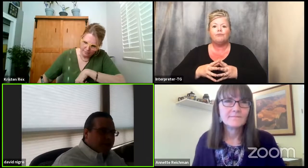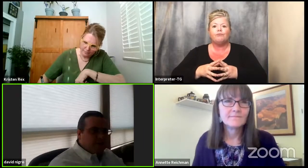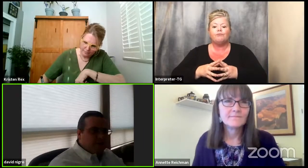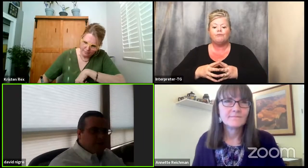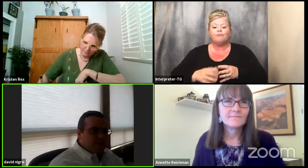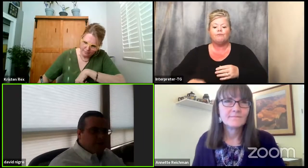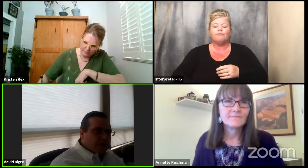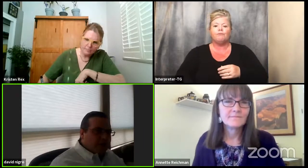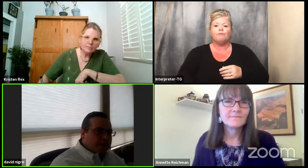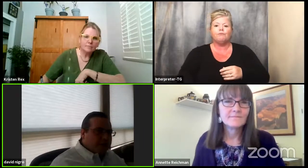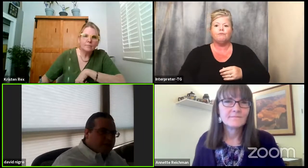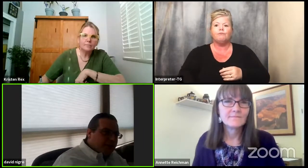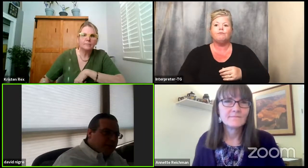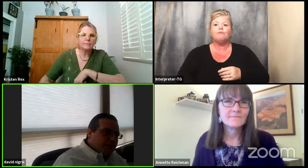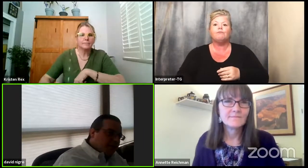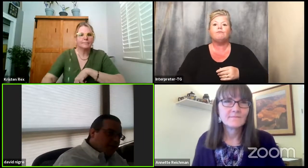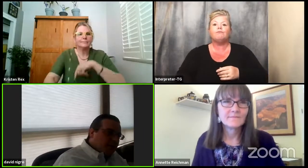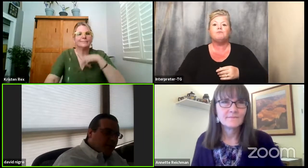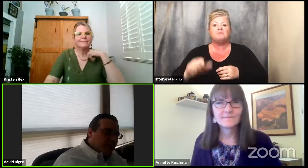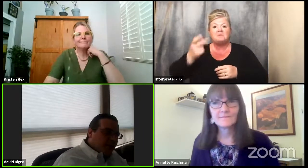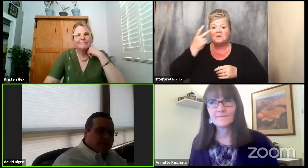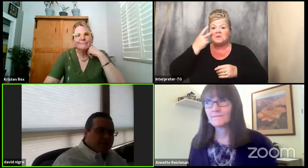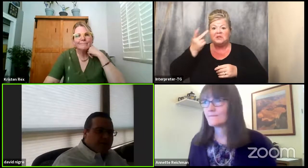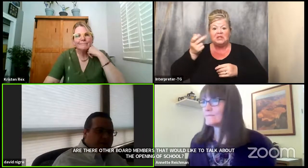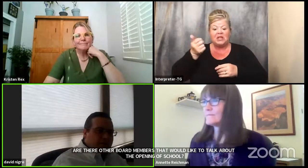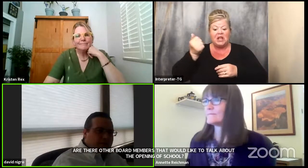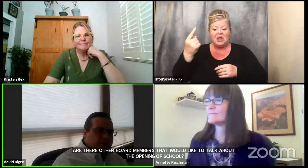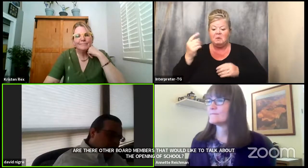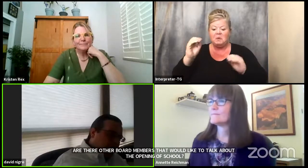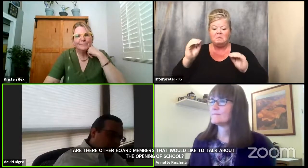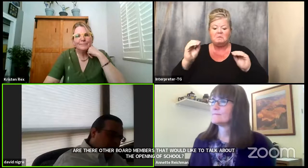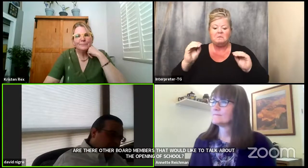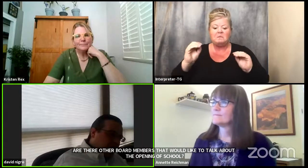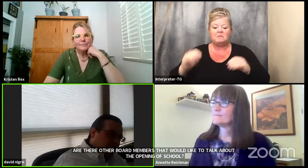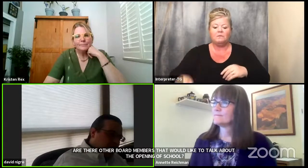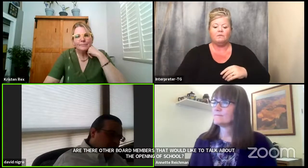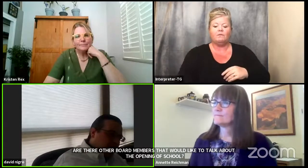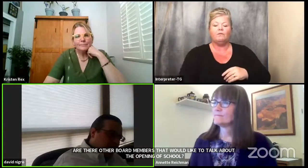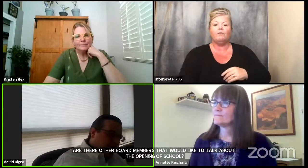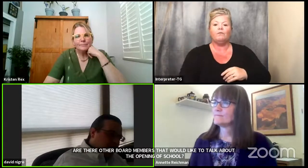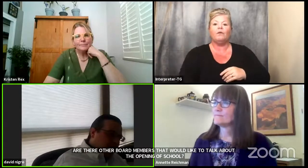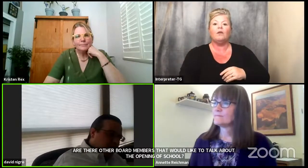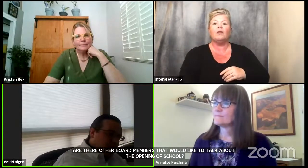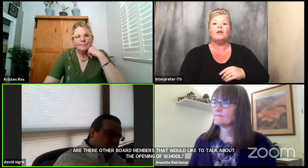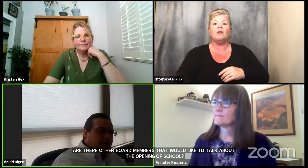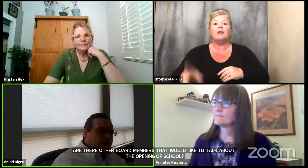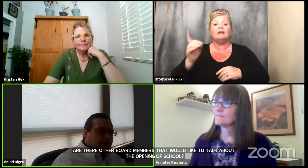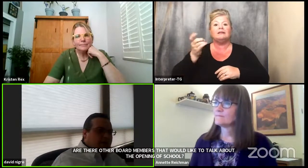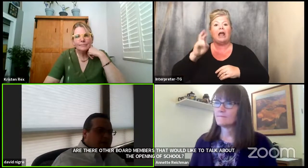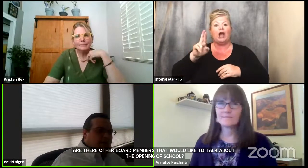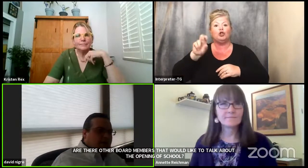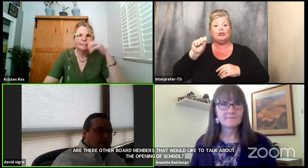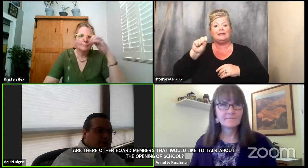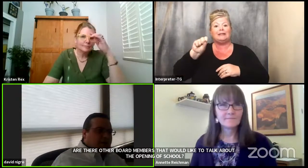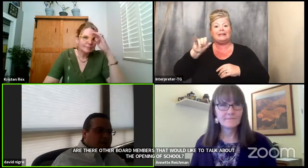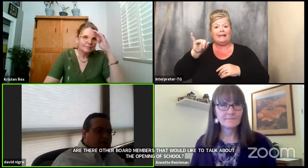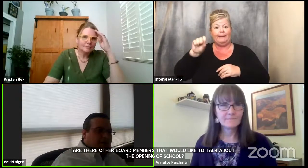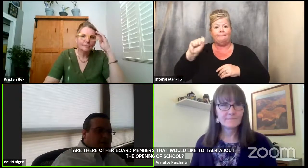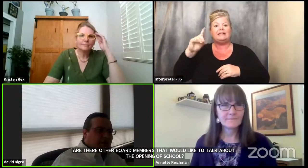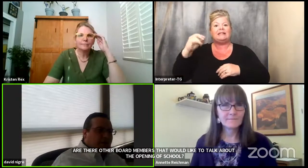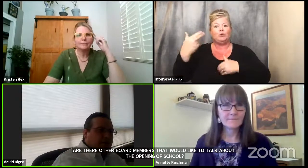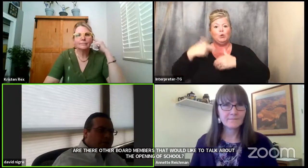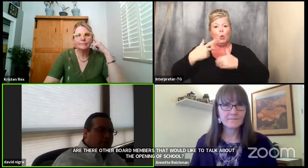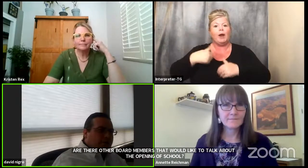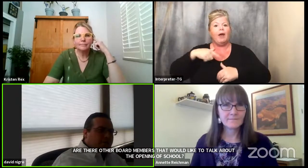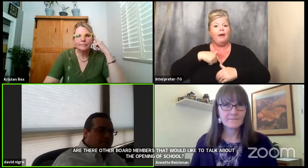I do not see any, and I do note that Dr. Sims has joined us. So he is